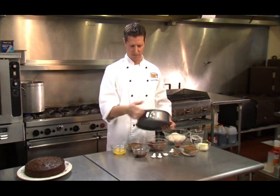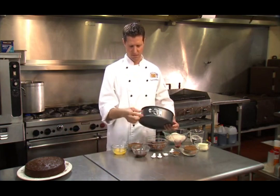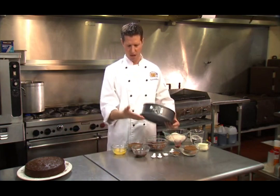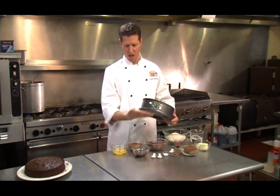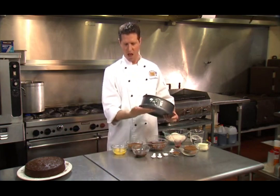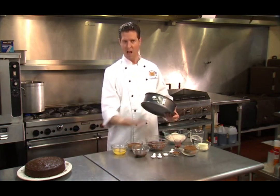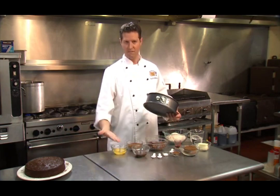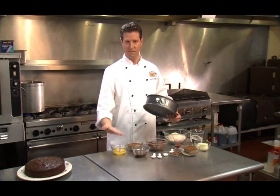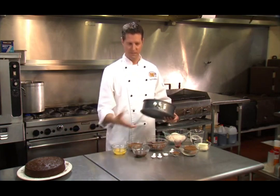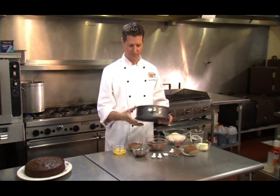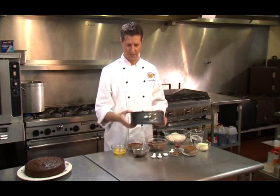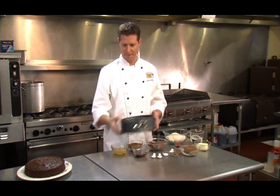It has a removable bottom.